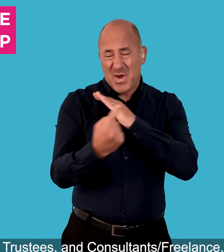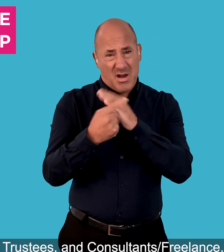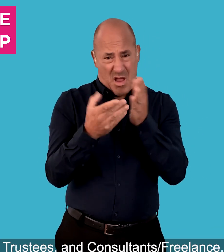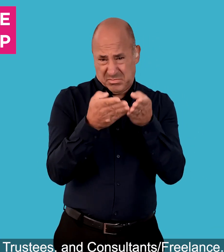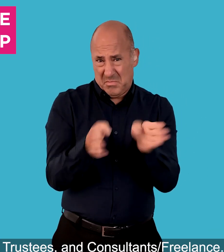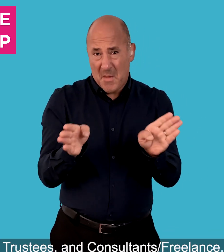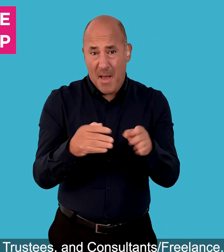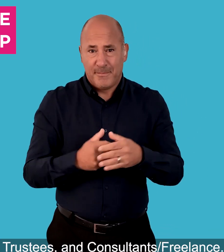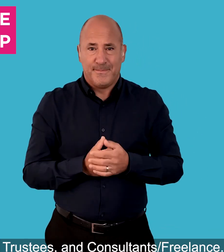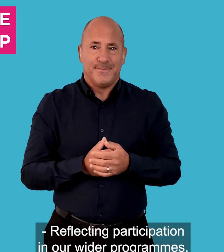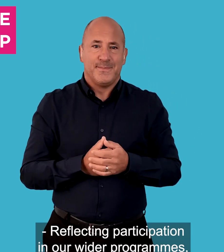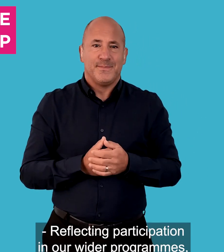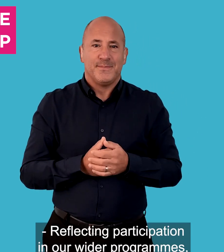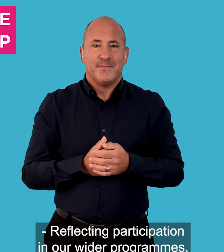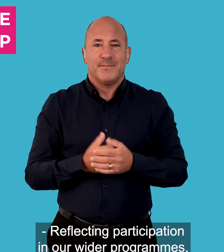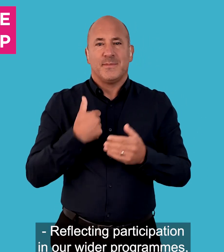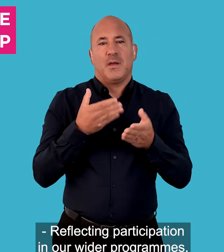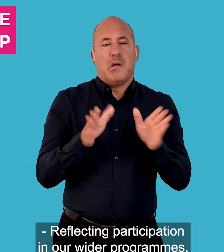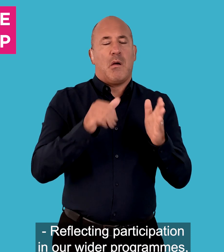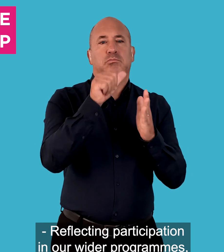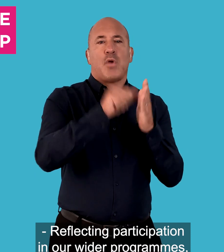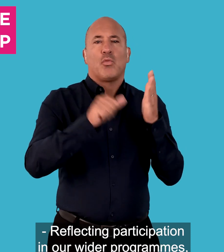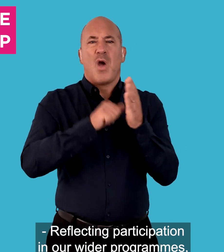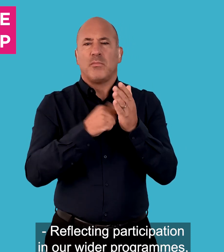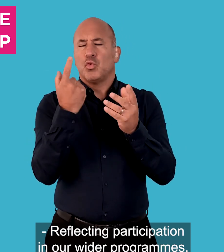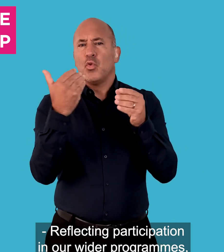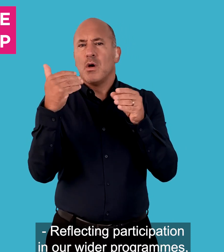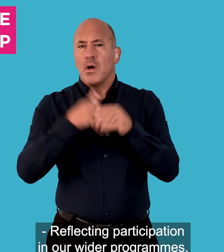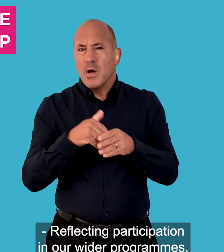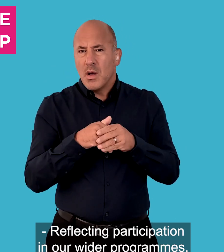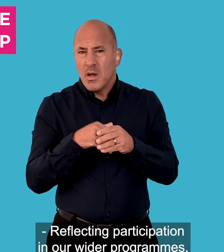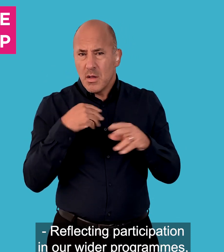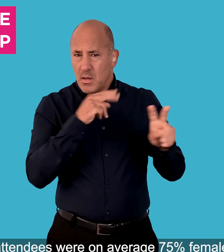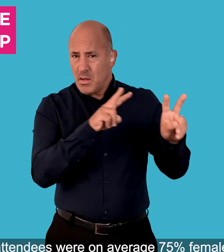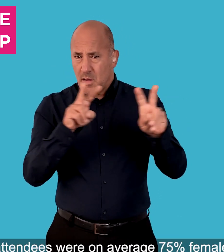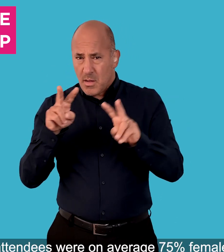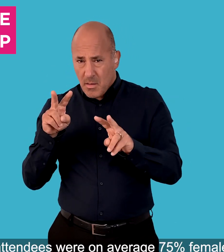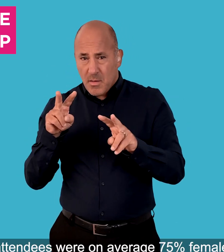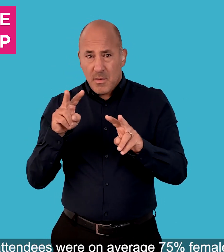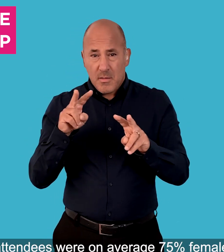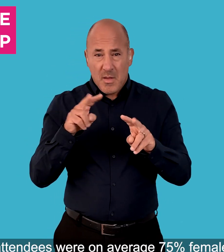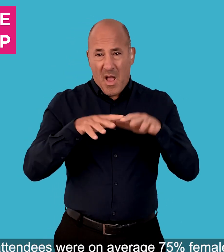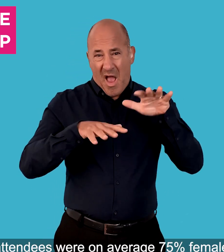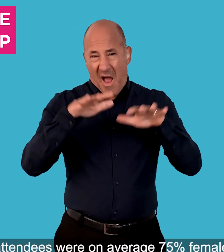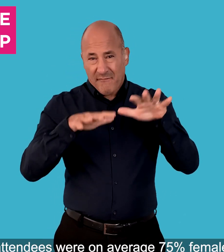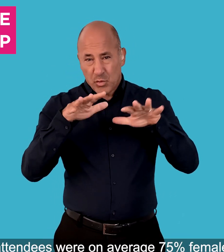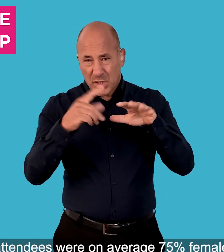lead/management, trustees and consultants/freelancers. Reflecting participation in our wider programmes, attendees were on